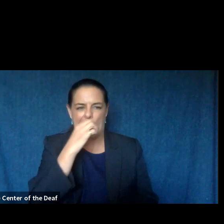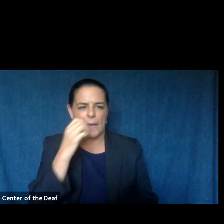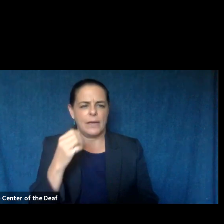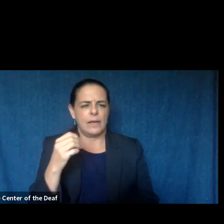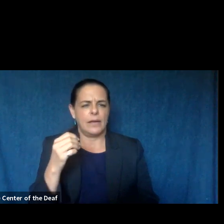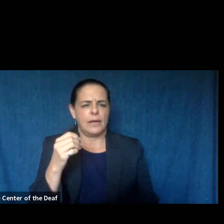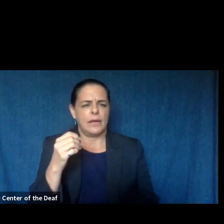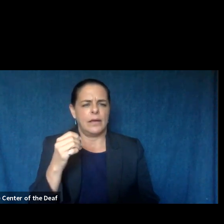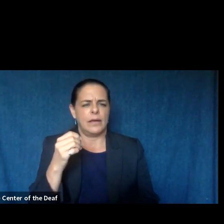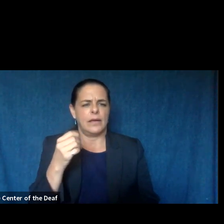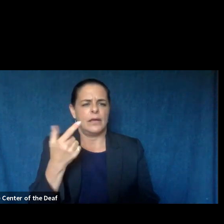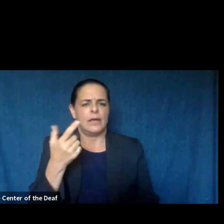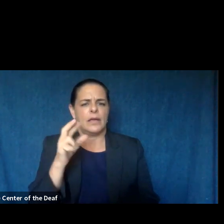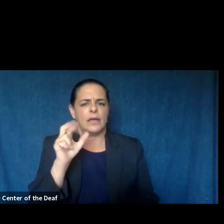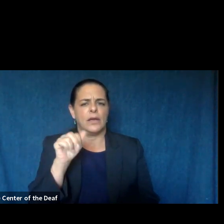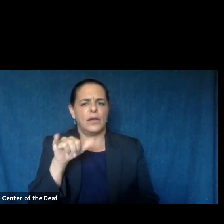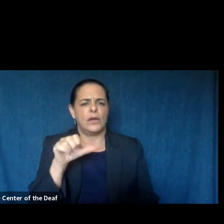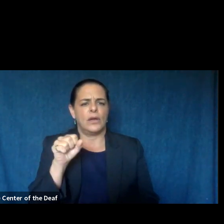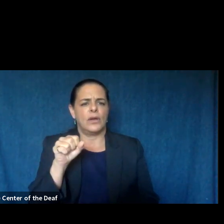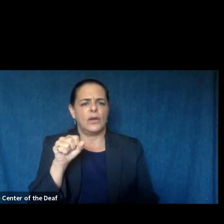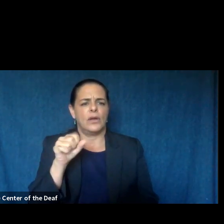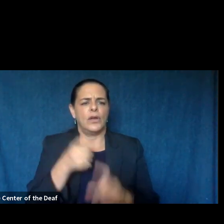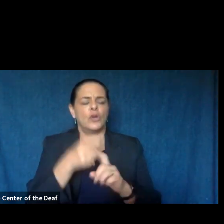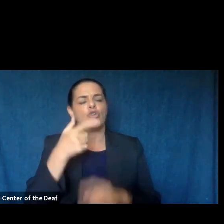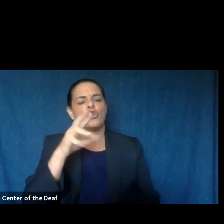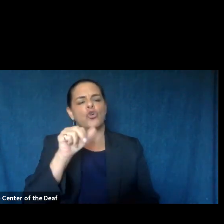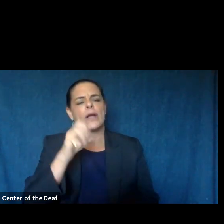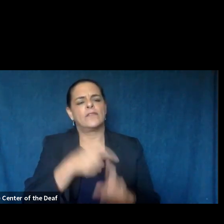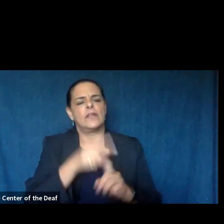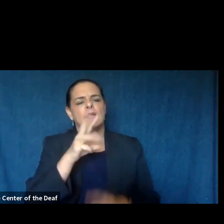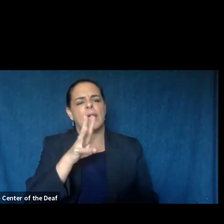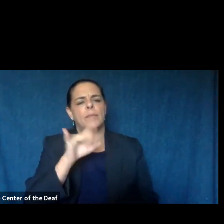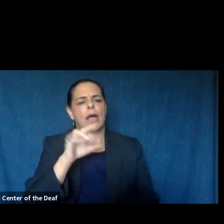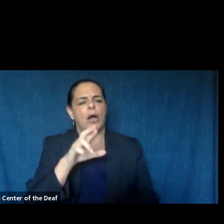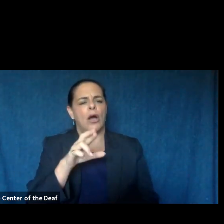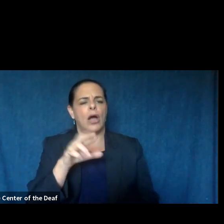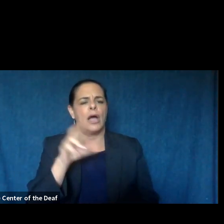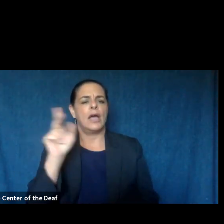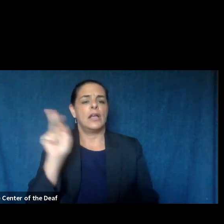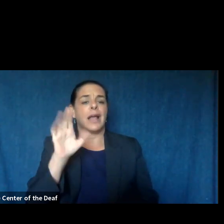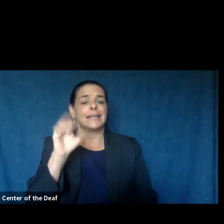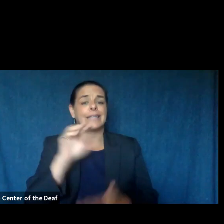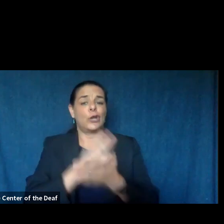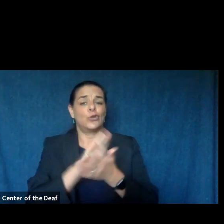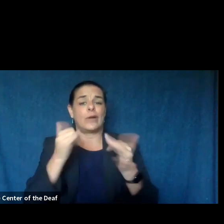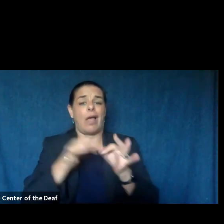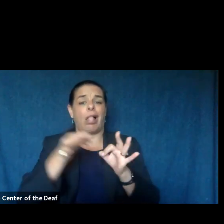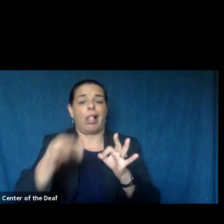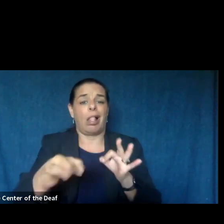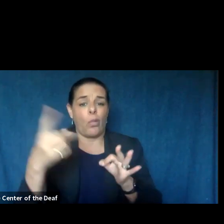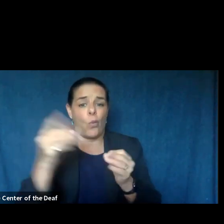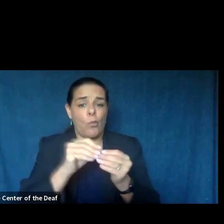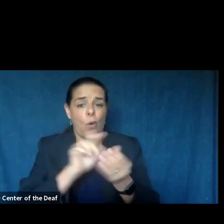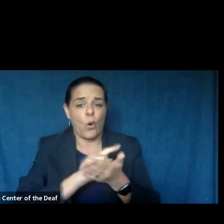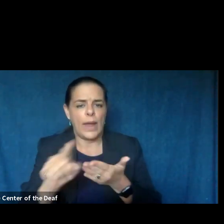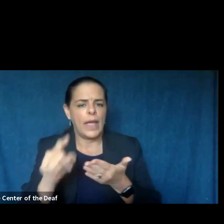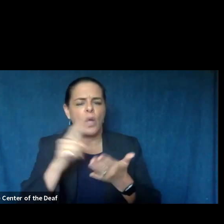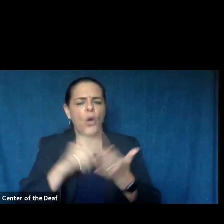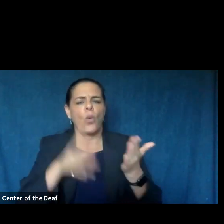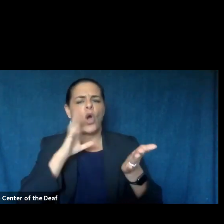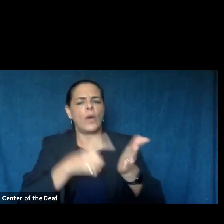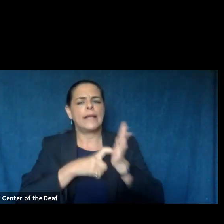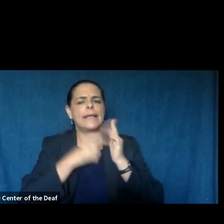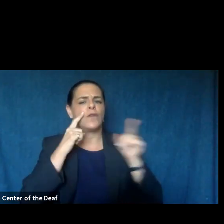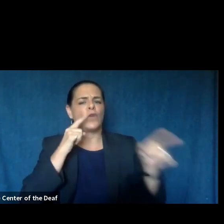have is from Grace with WVIR. Knox County Schools has now pushed school back another week. What would it take for you all to advise them it